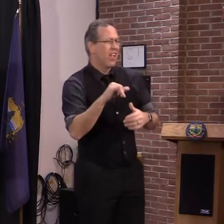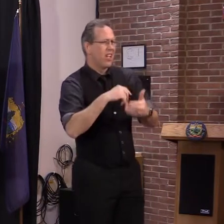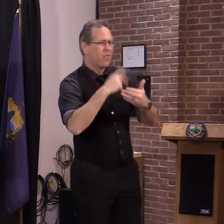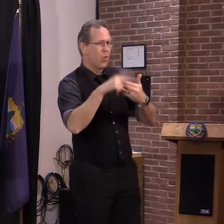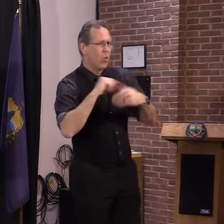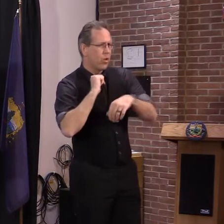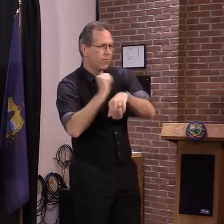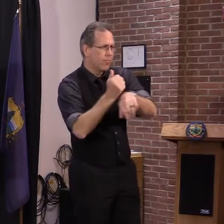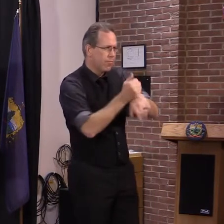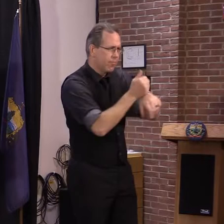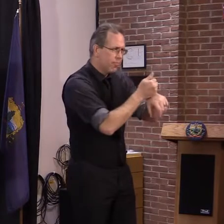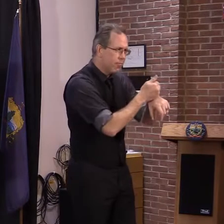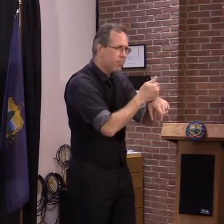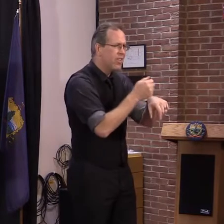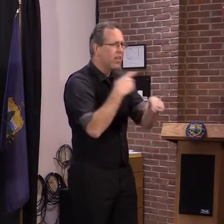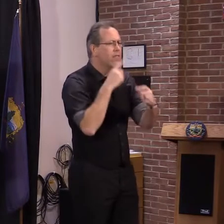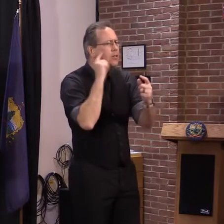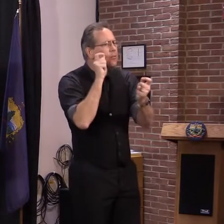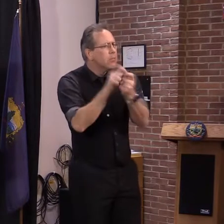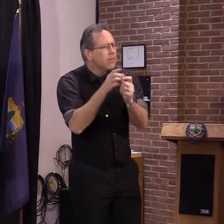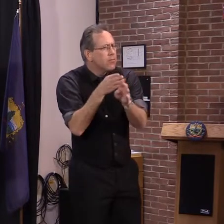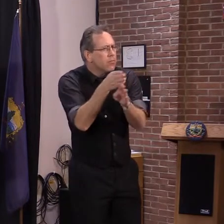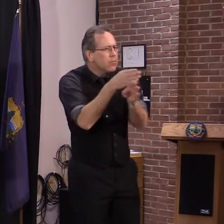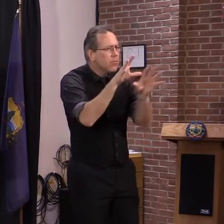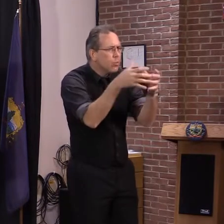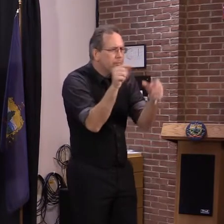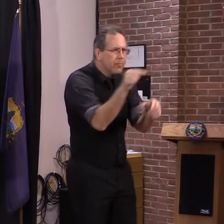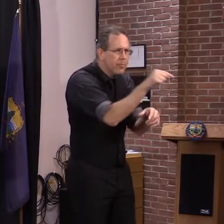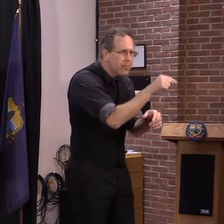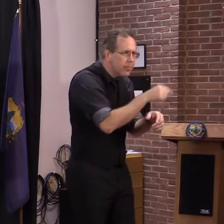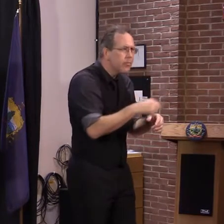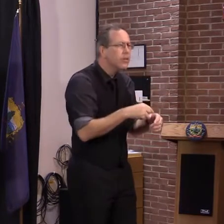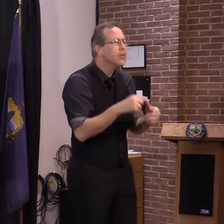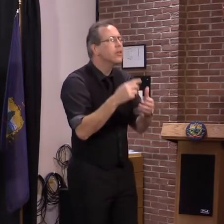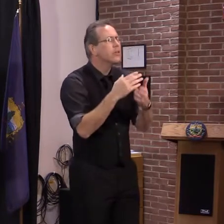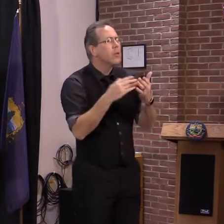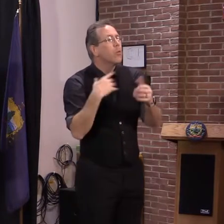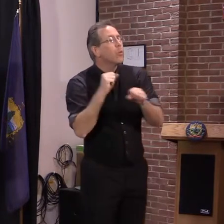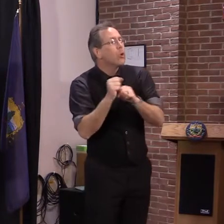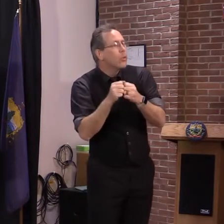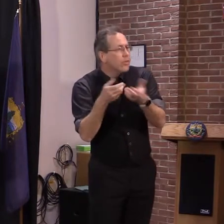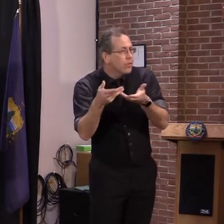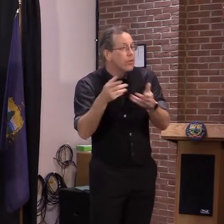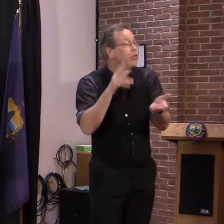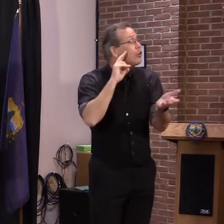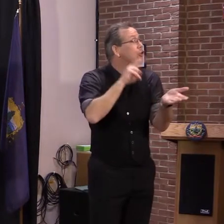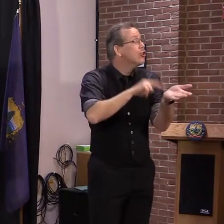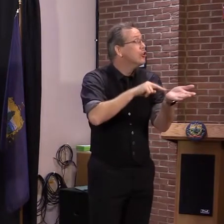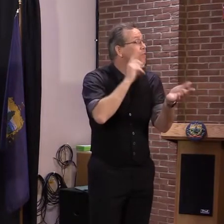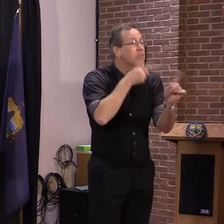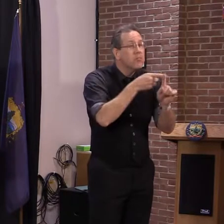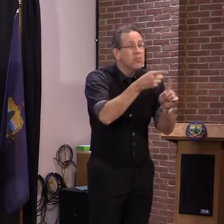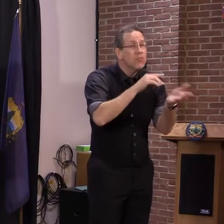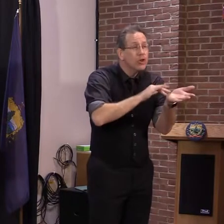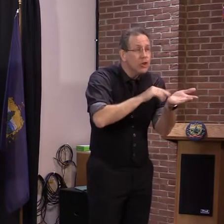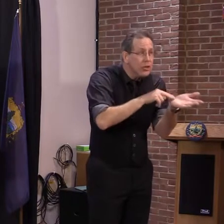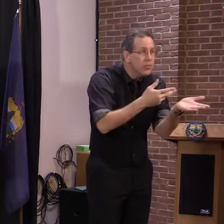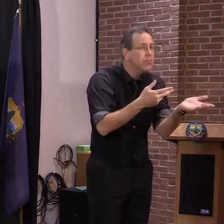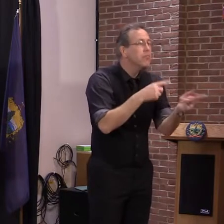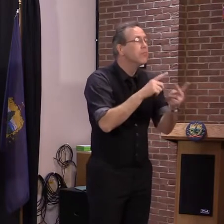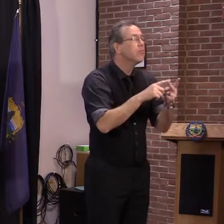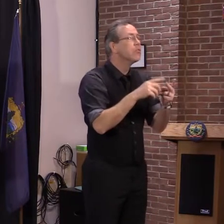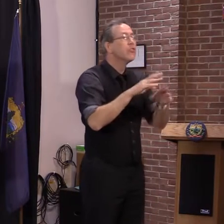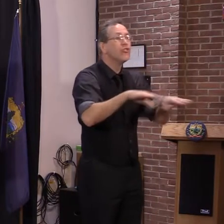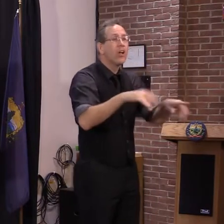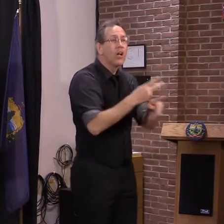specific sectors experiencing exceptional workforce shortages: nurses and childcare workers. The governor proposes